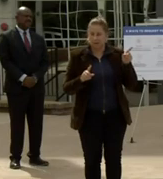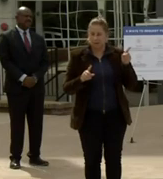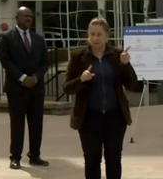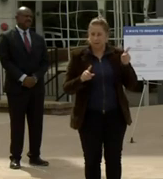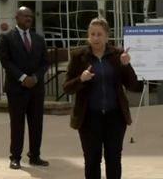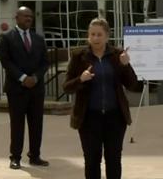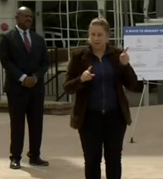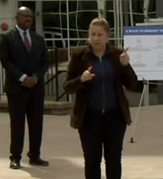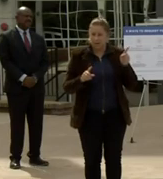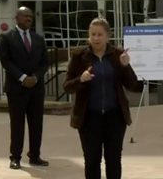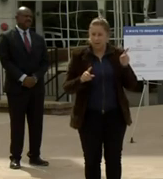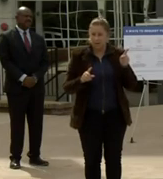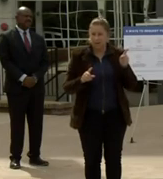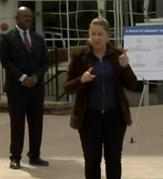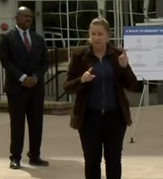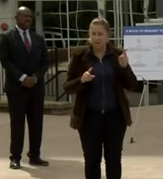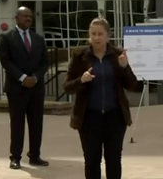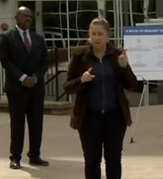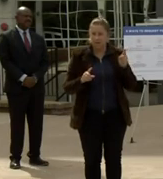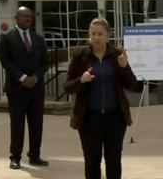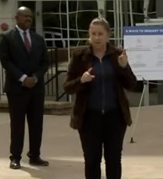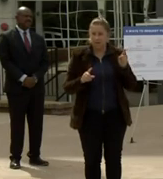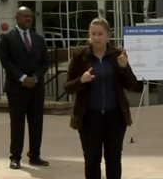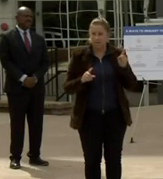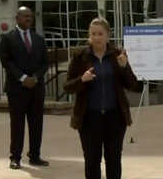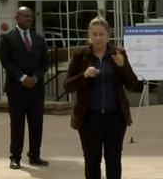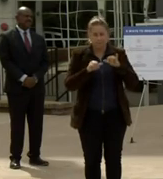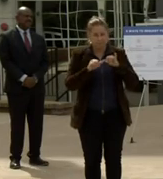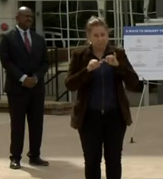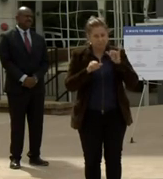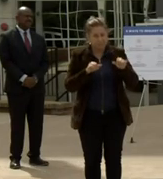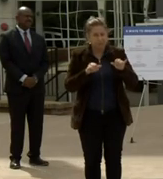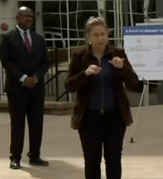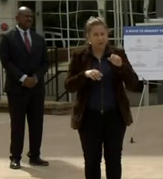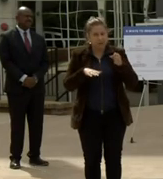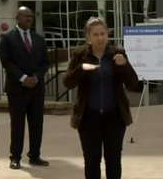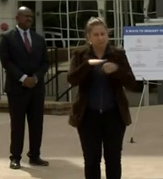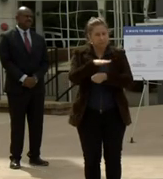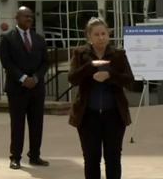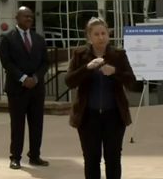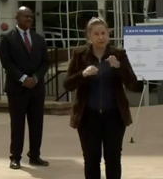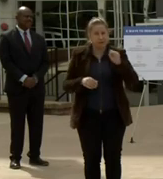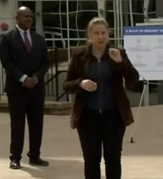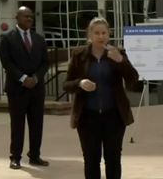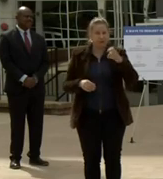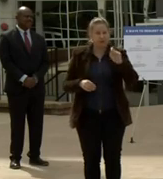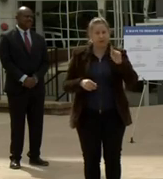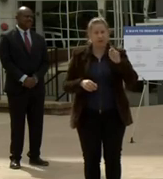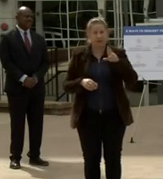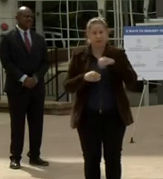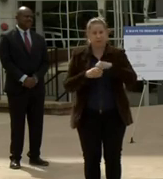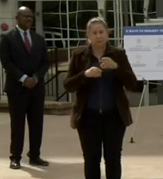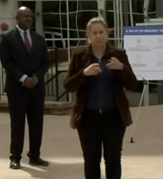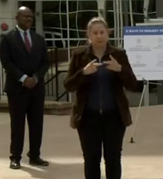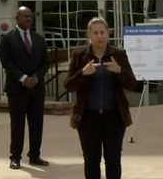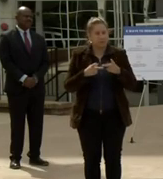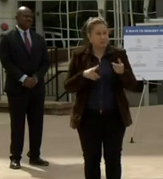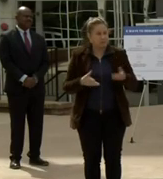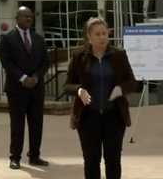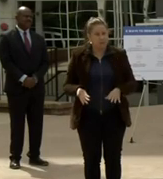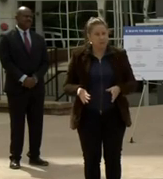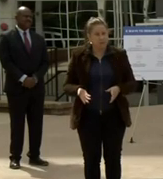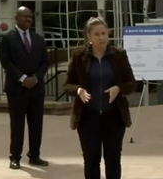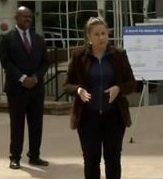mandatory shelter in place now that somebody so close to you has passed away? Everybody in the District of